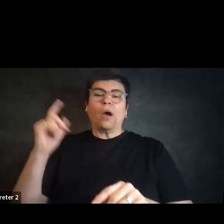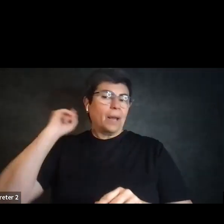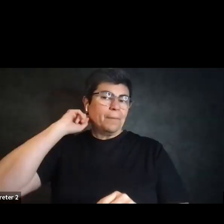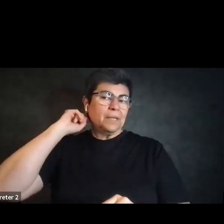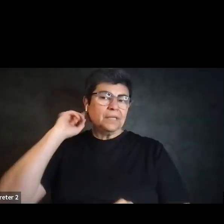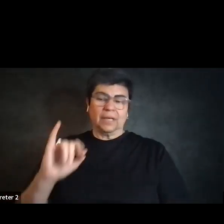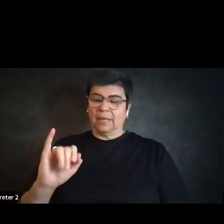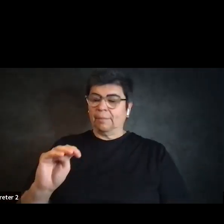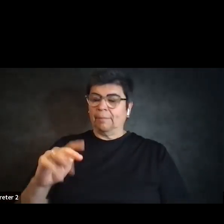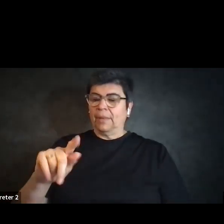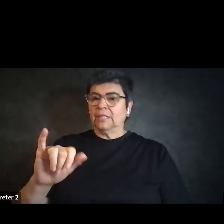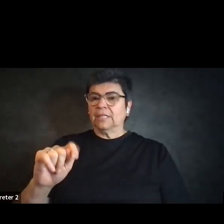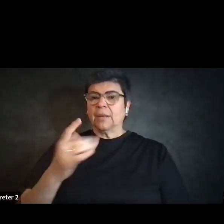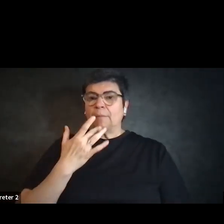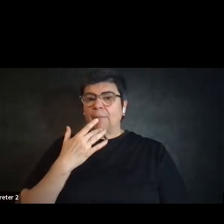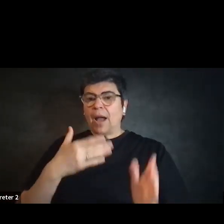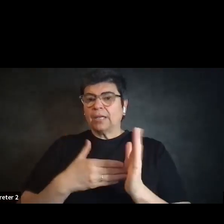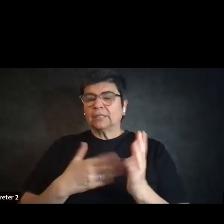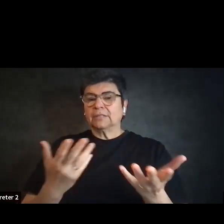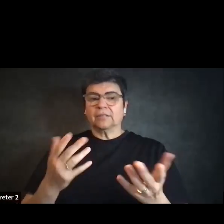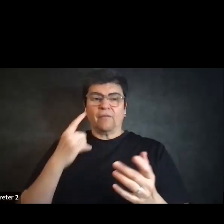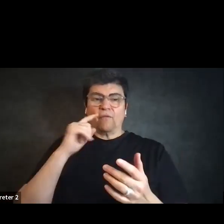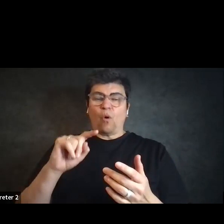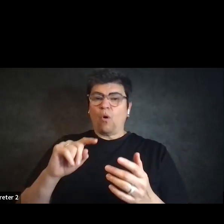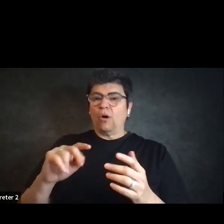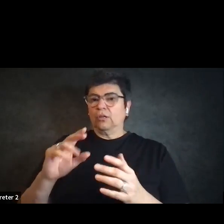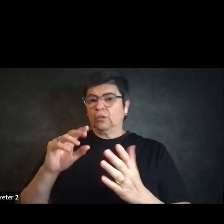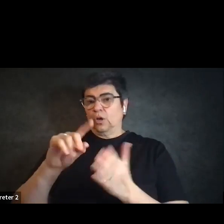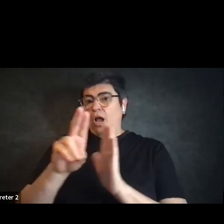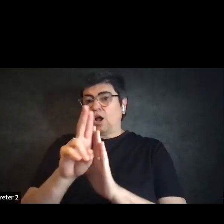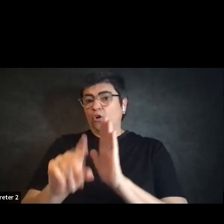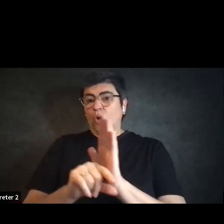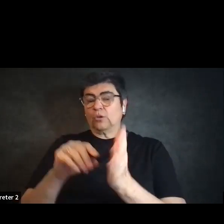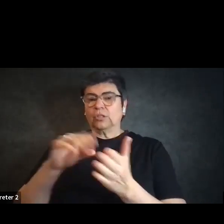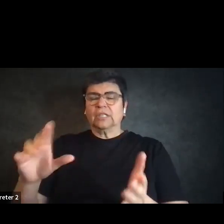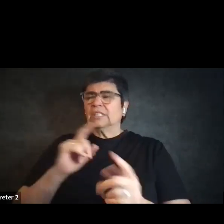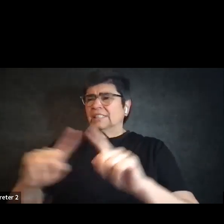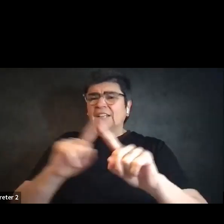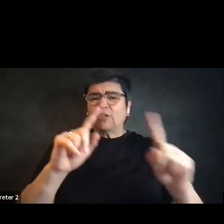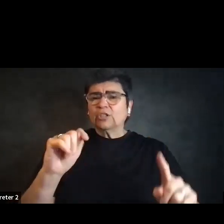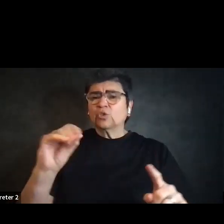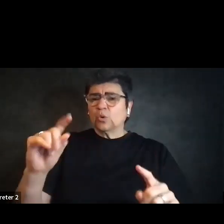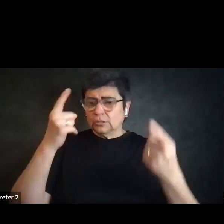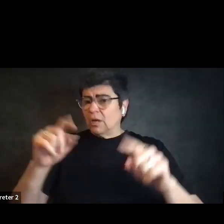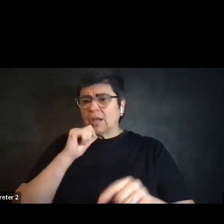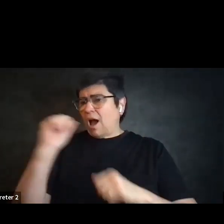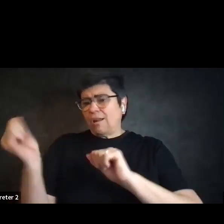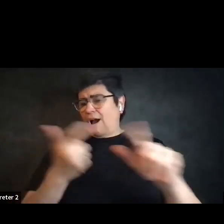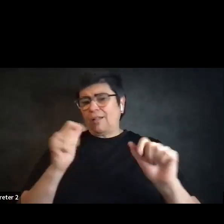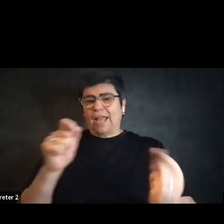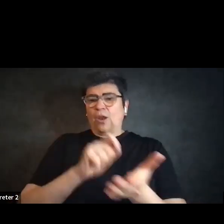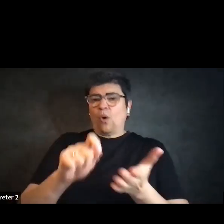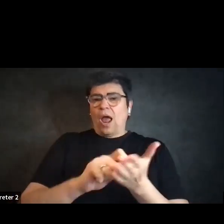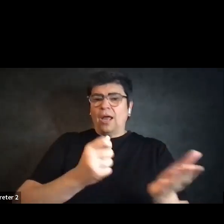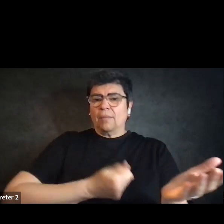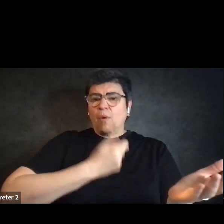many of the undergraduate medical students. And also they agreed that different tools, not everybody can write poetry, not everybody can have